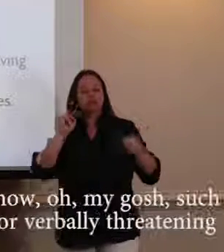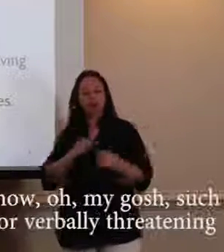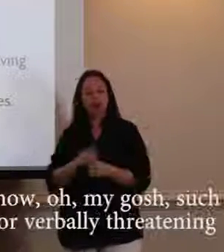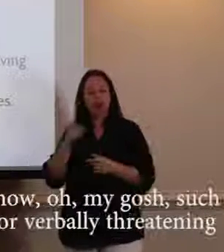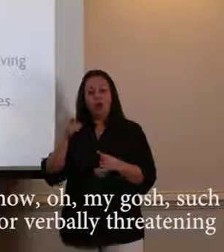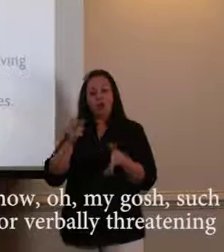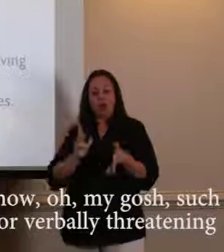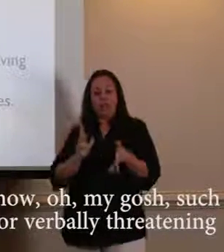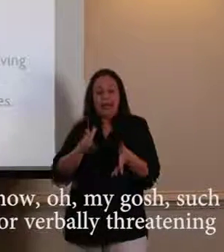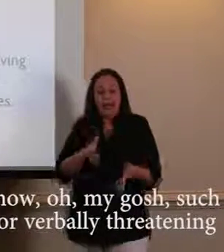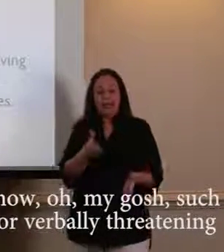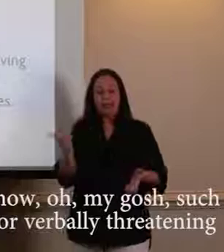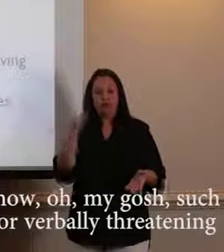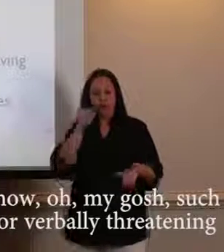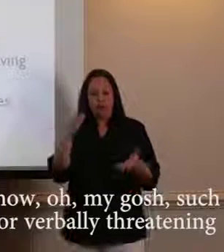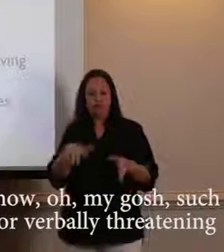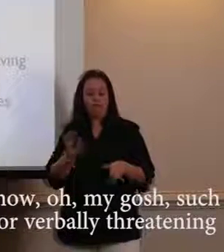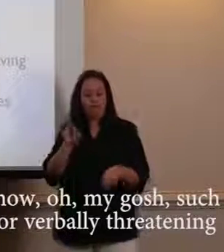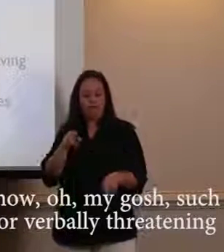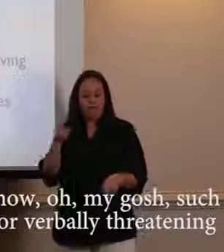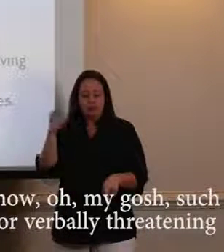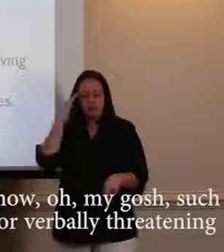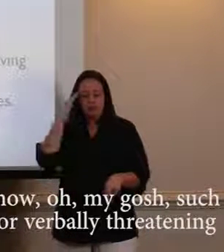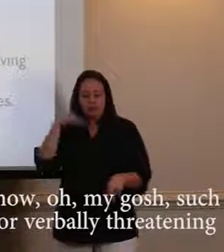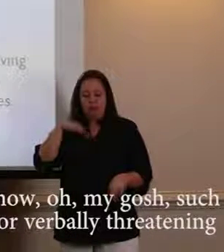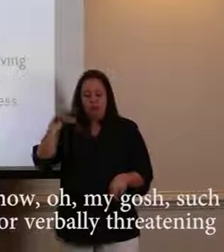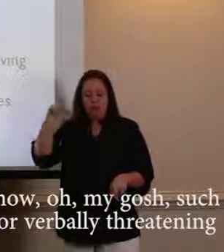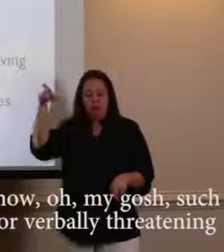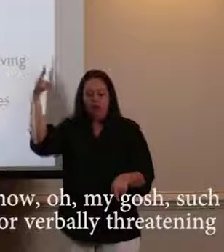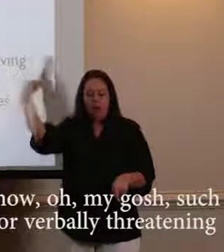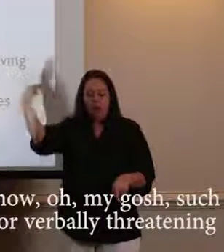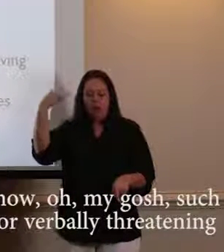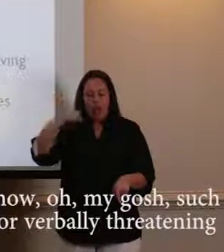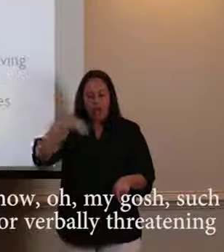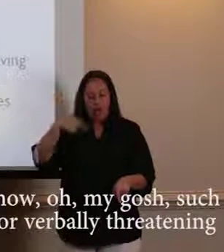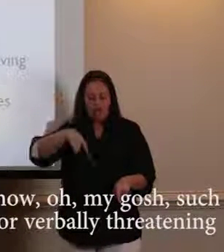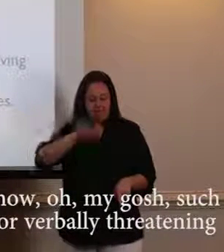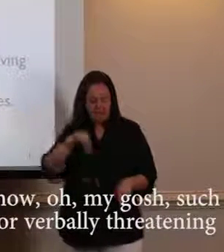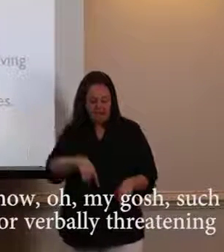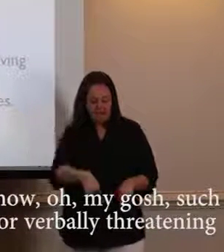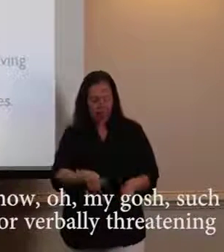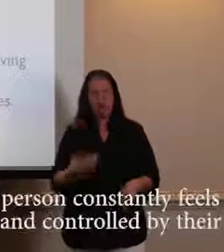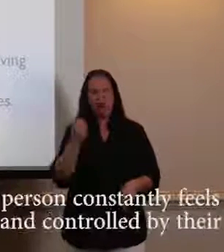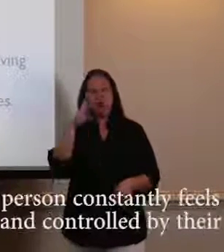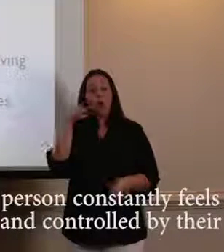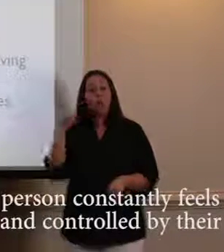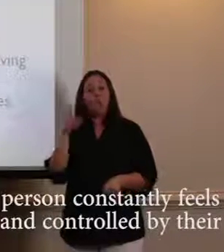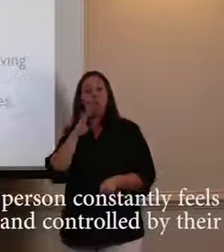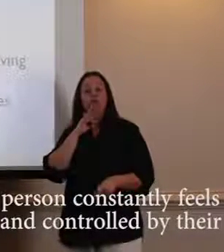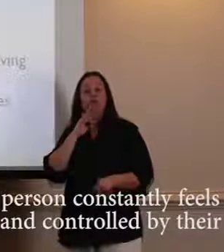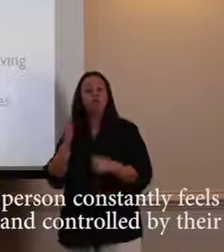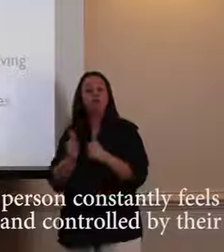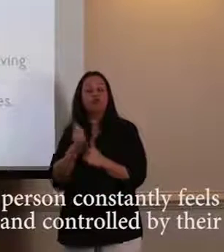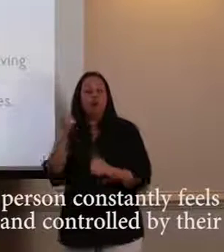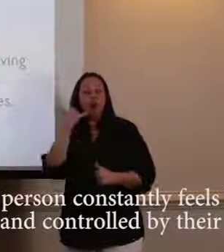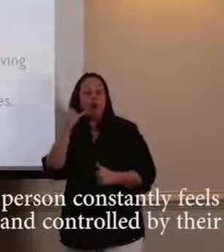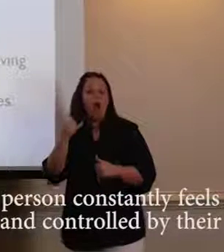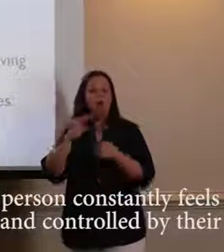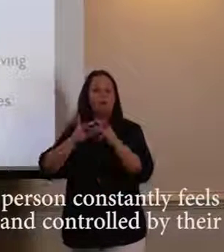partner to find so that they know, oh my gosh, such and such is always watching, or verbally threatening calls or messages so that this person